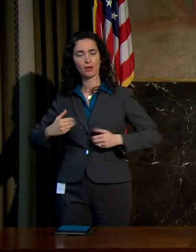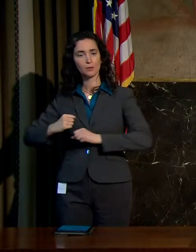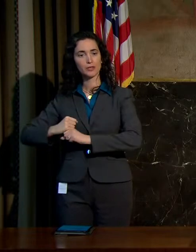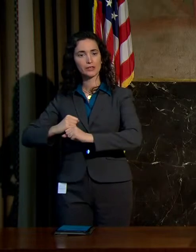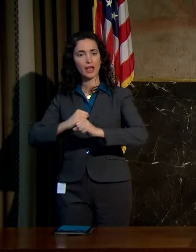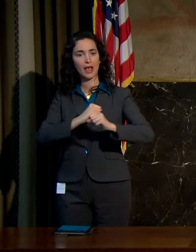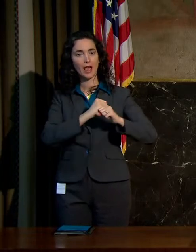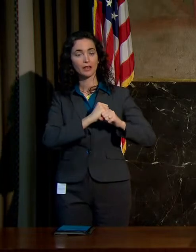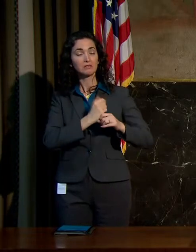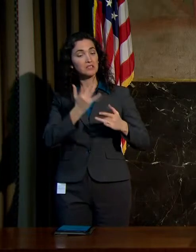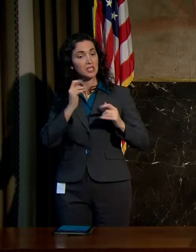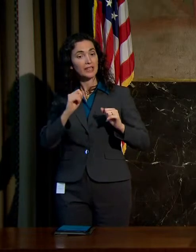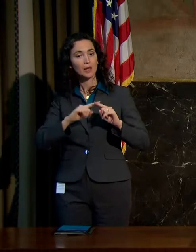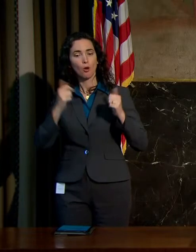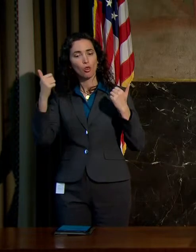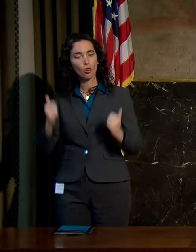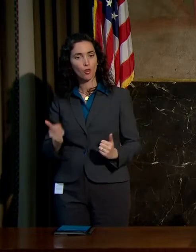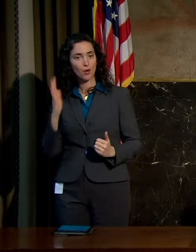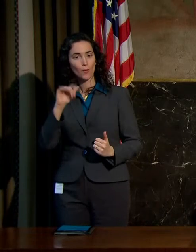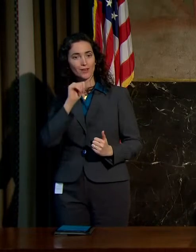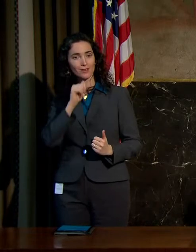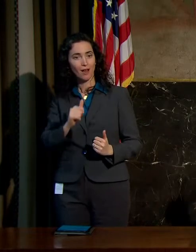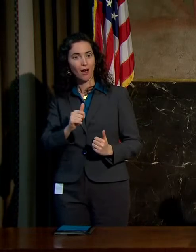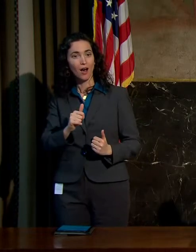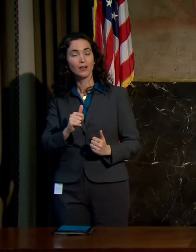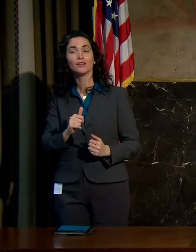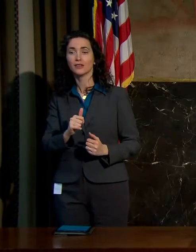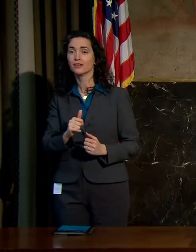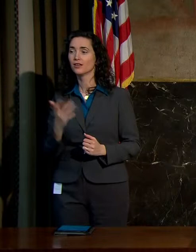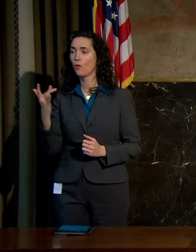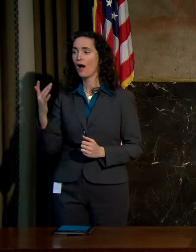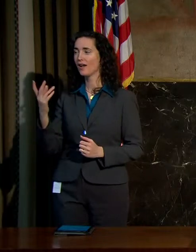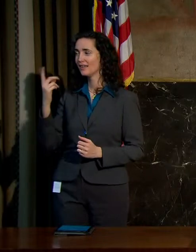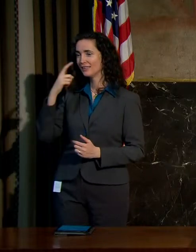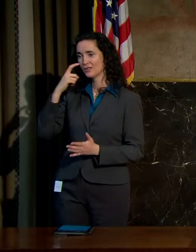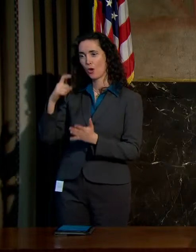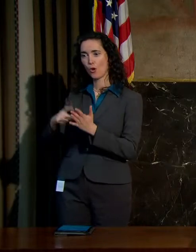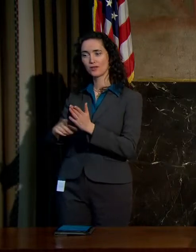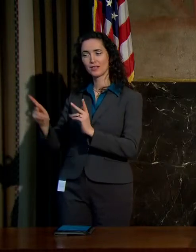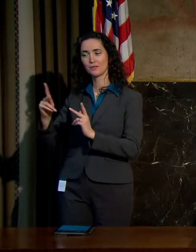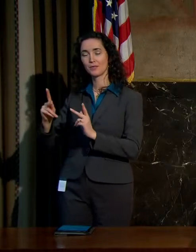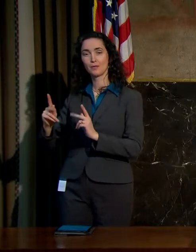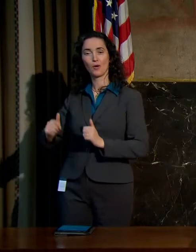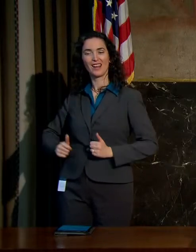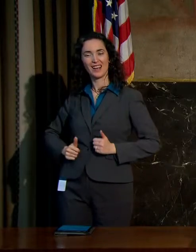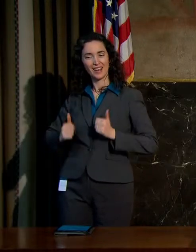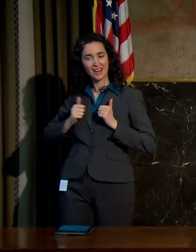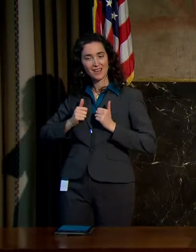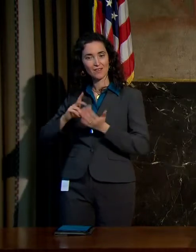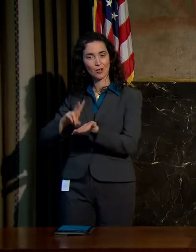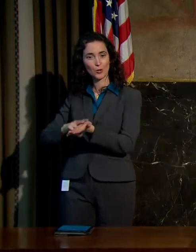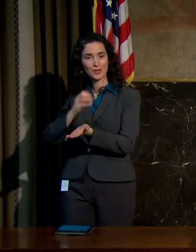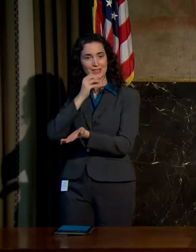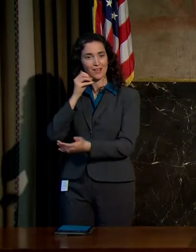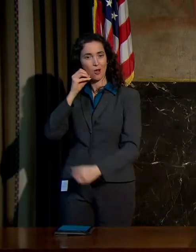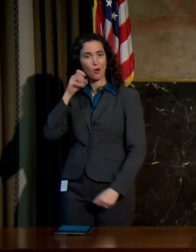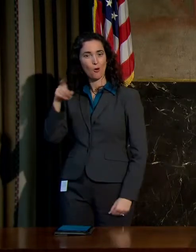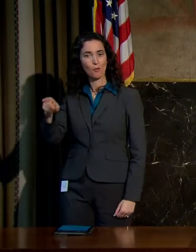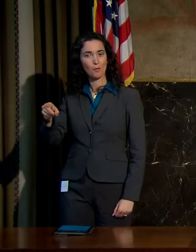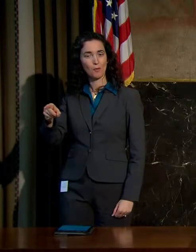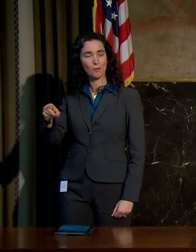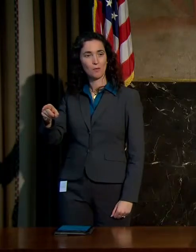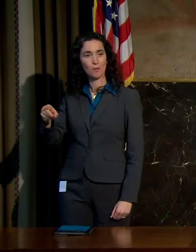death. When you especially look at the residents on that slide and know